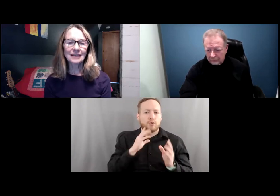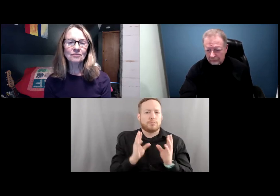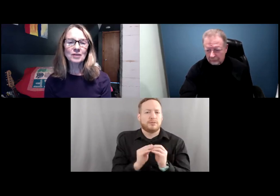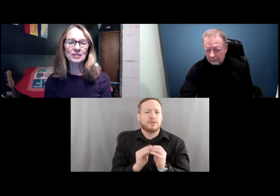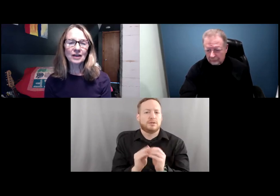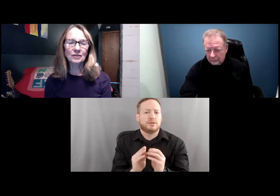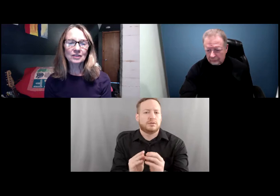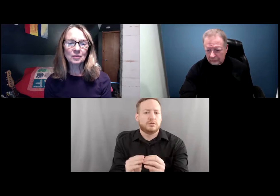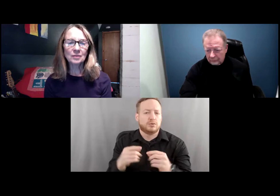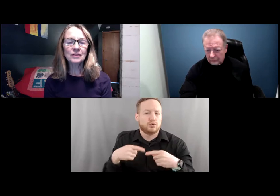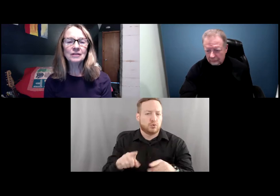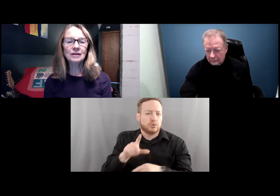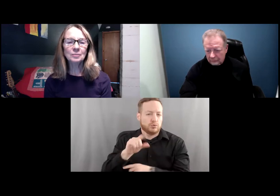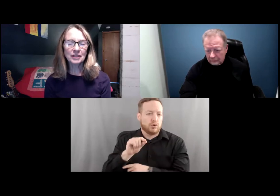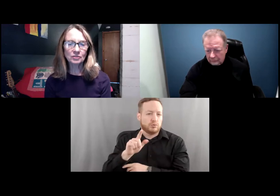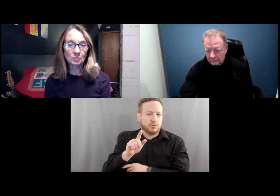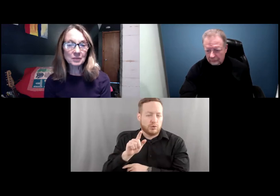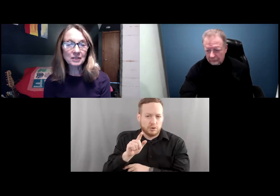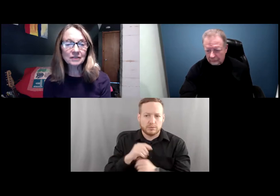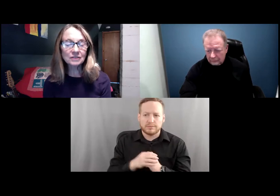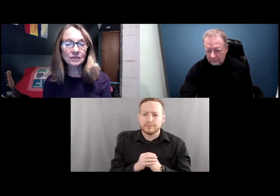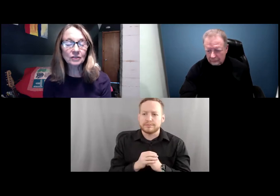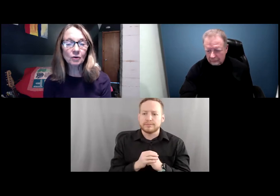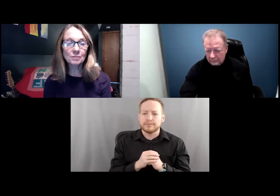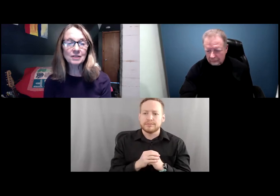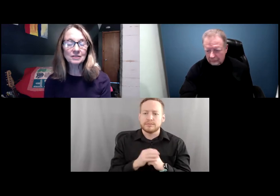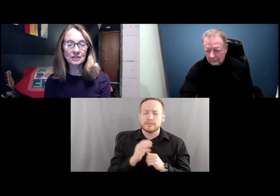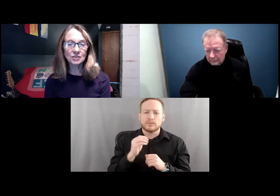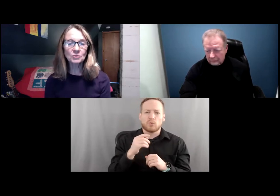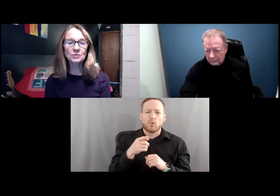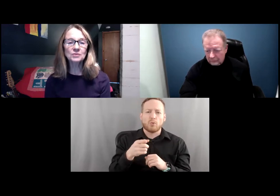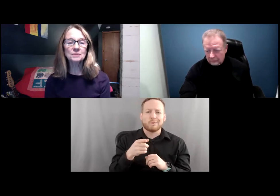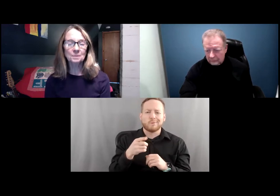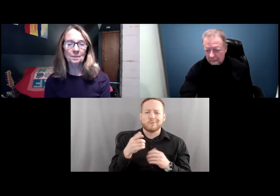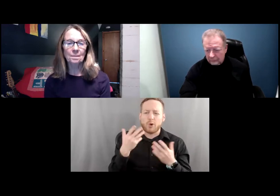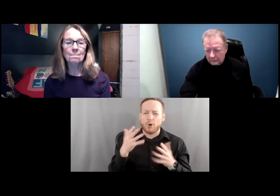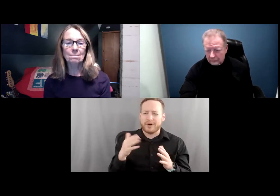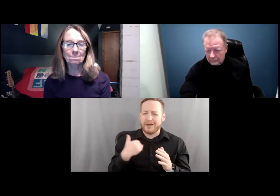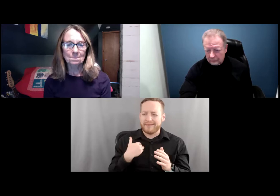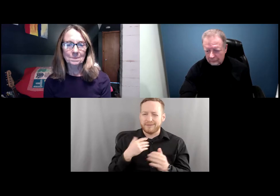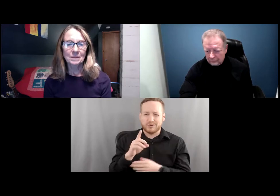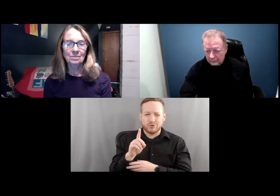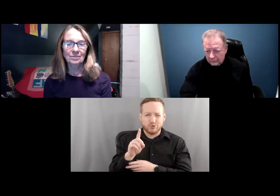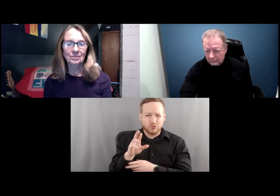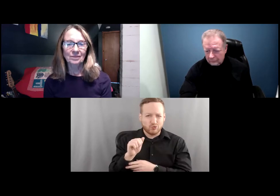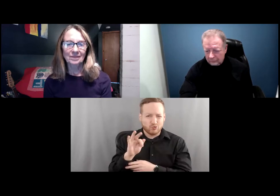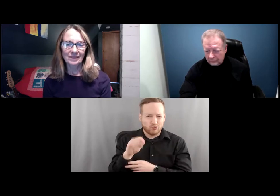Getting information out to the public, our plans for meetings so that you'll know our meeting schedules.